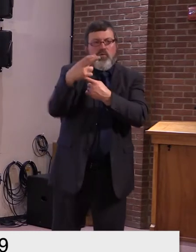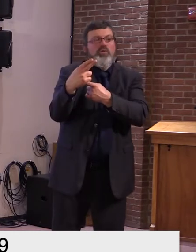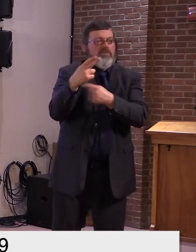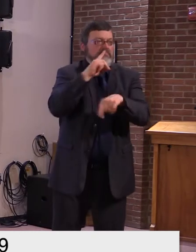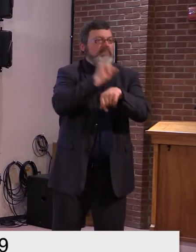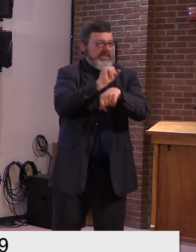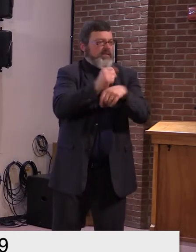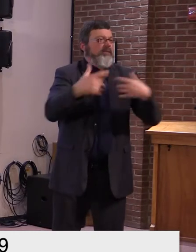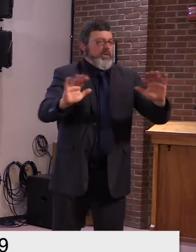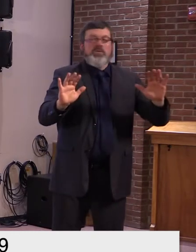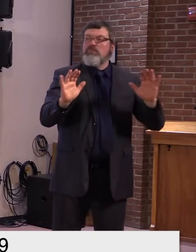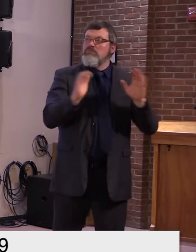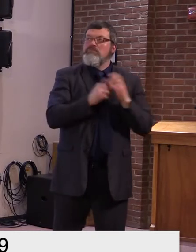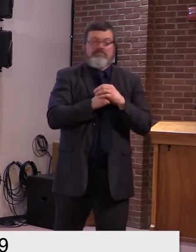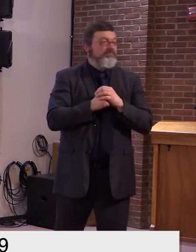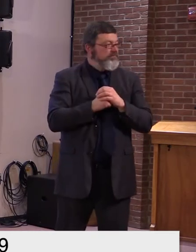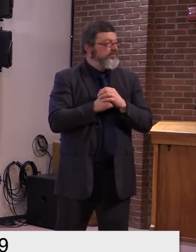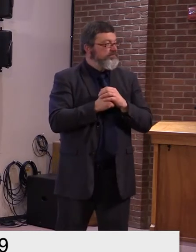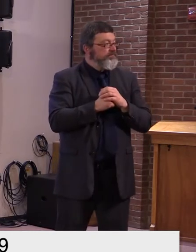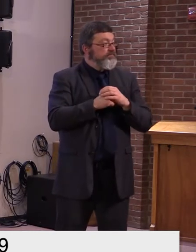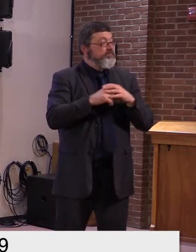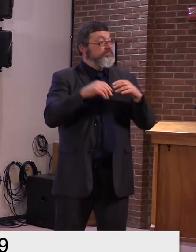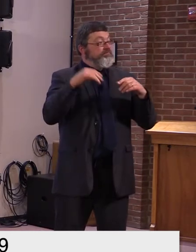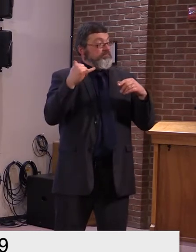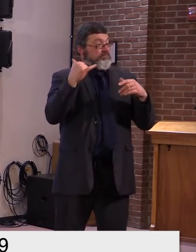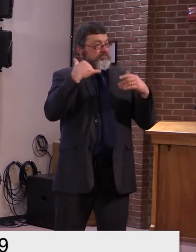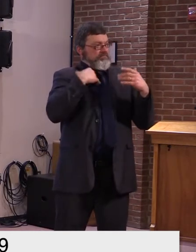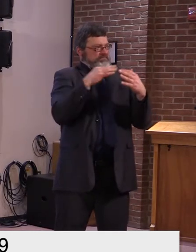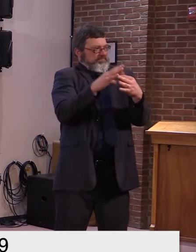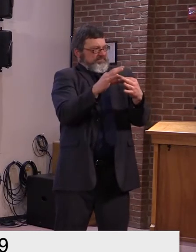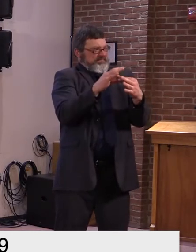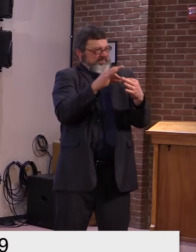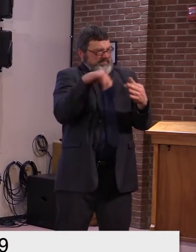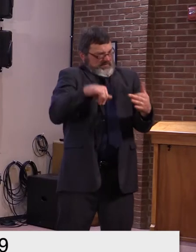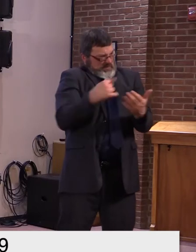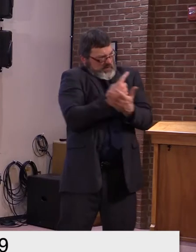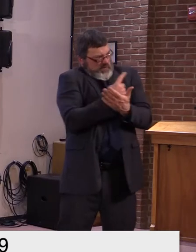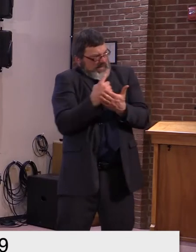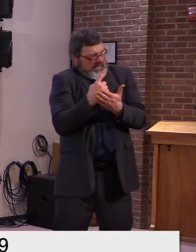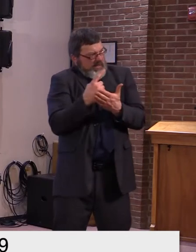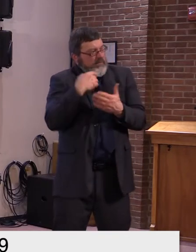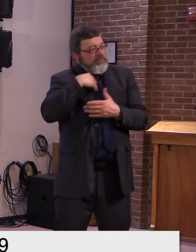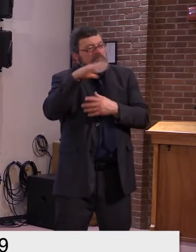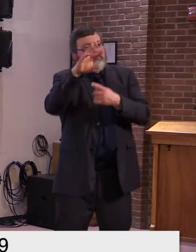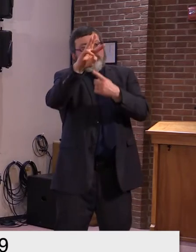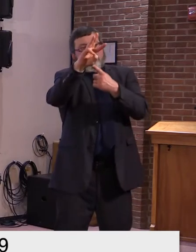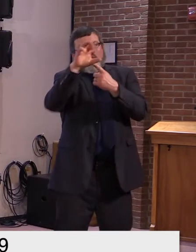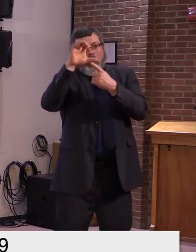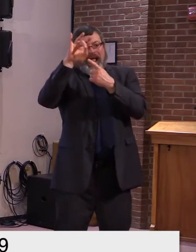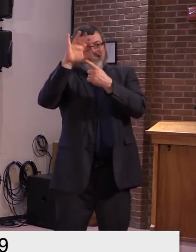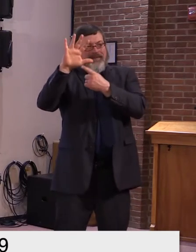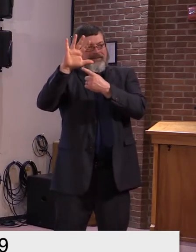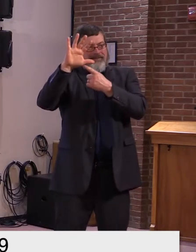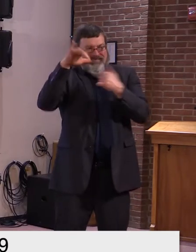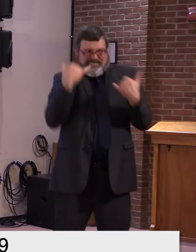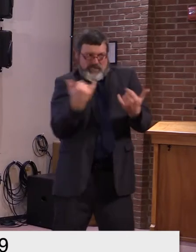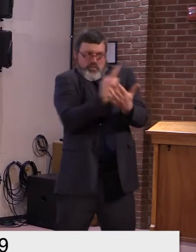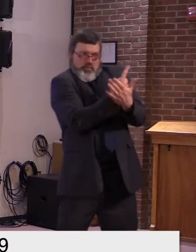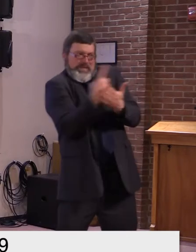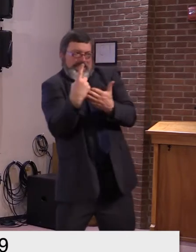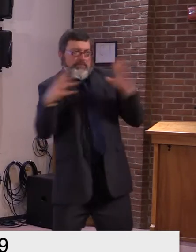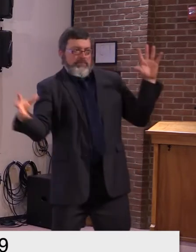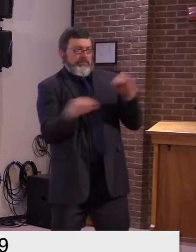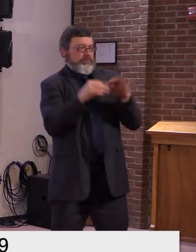685 cases this week, a reduction of 89 cases from the week before, and most importantly, our positivity